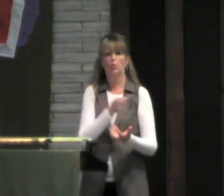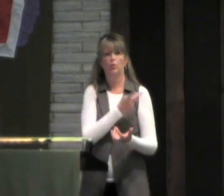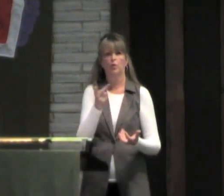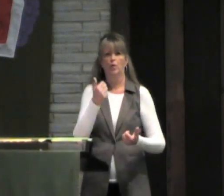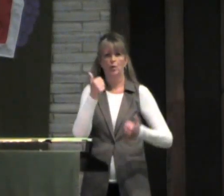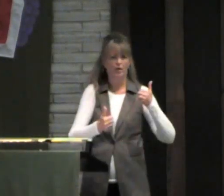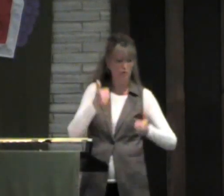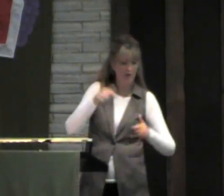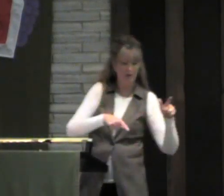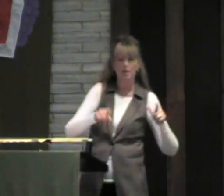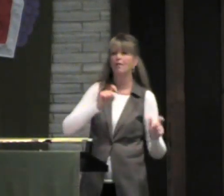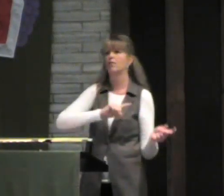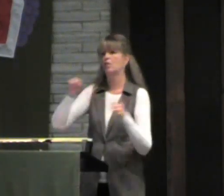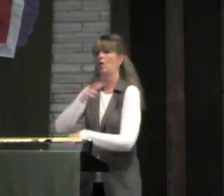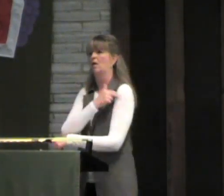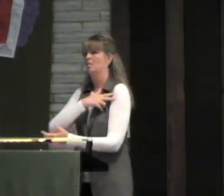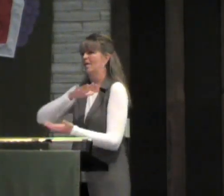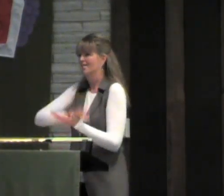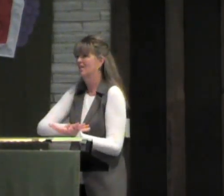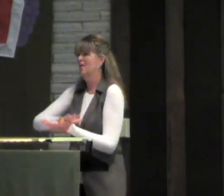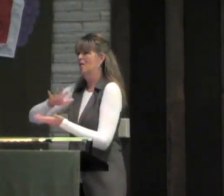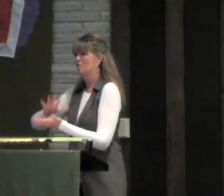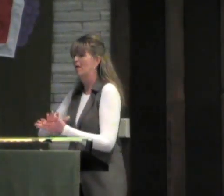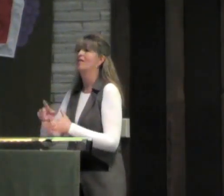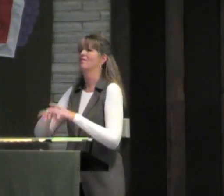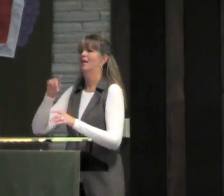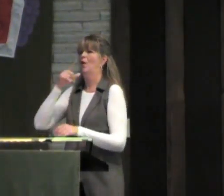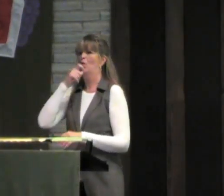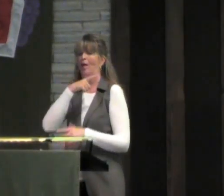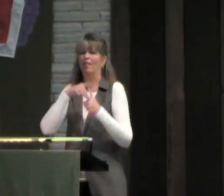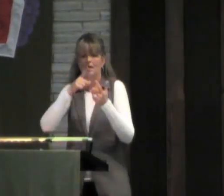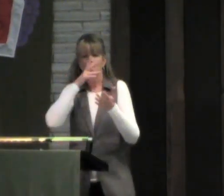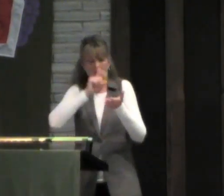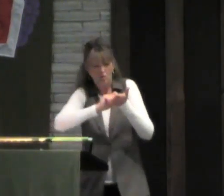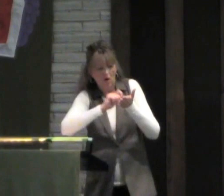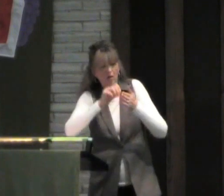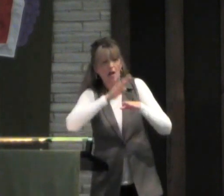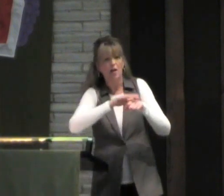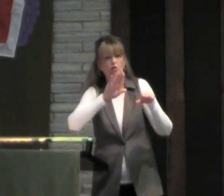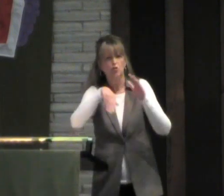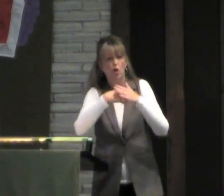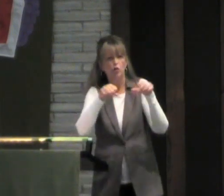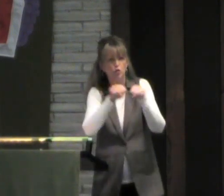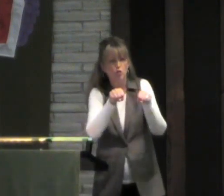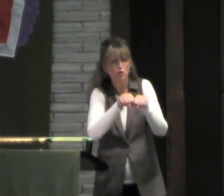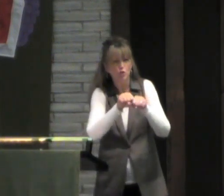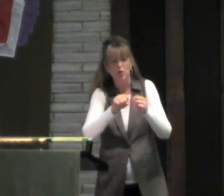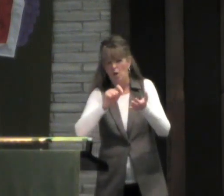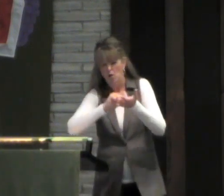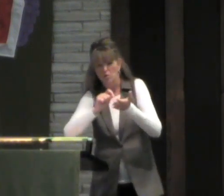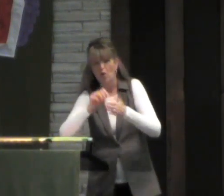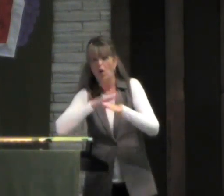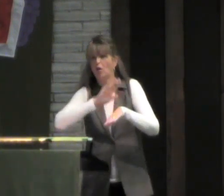to get their footprints checked because they got them mixed up. So they had to go to the hospital to see which was which. And so they wrote that on their